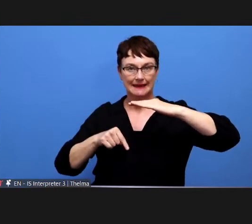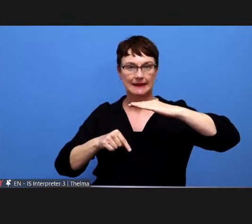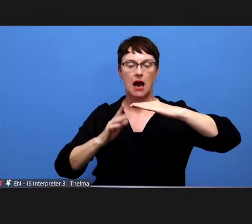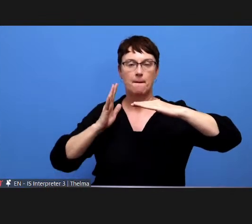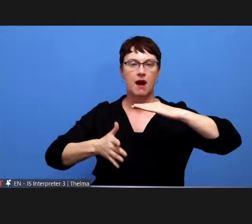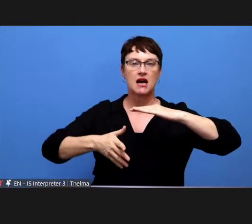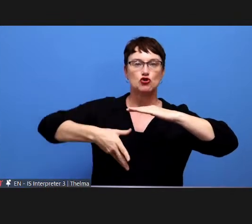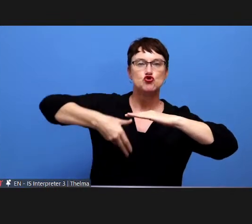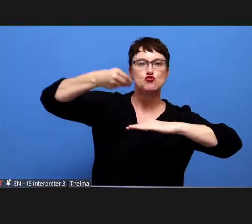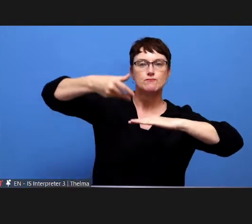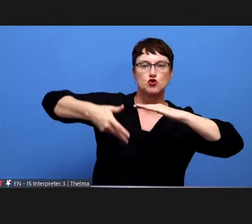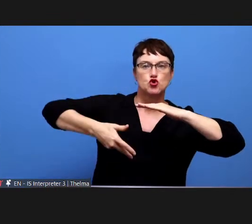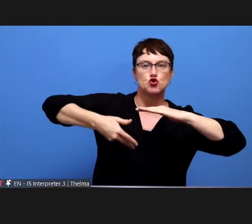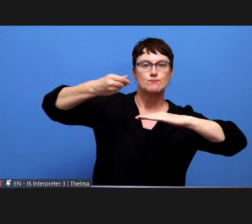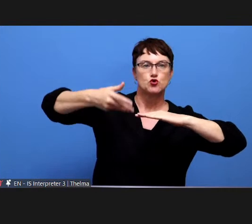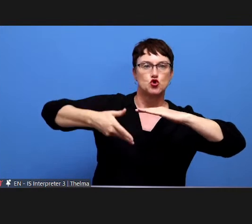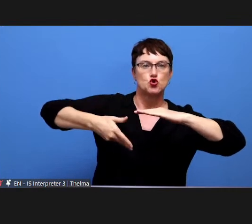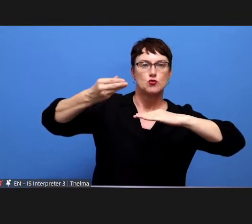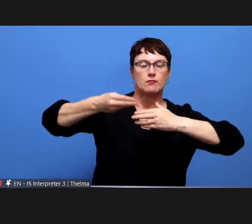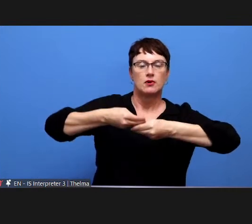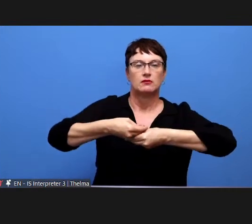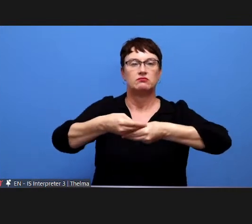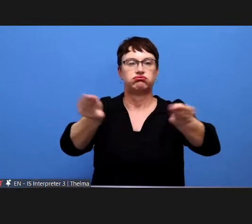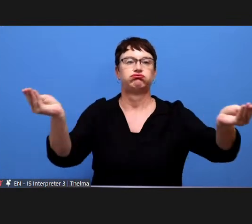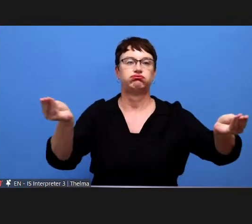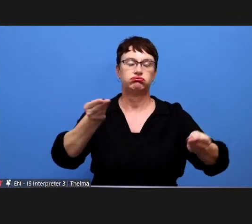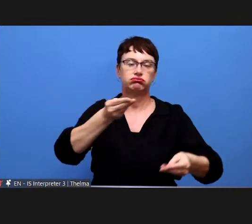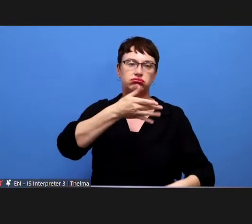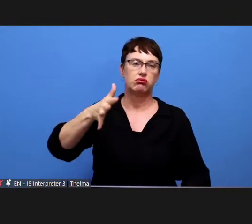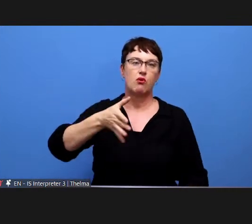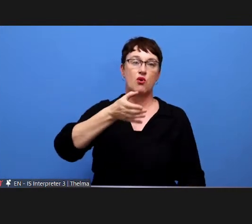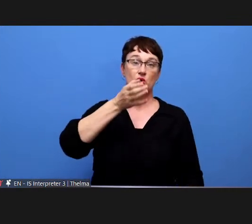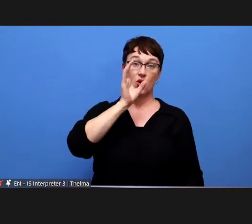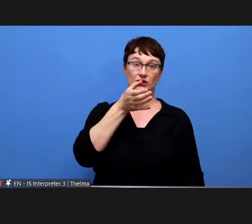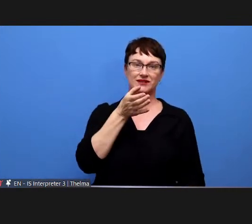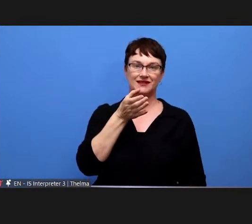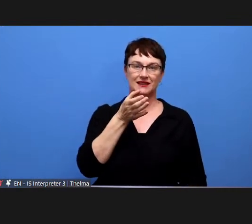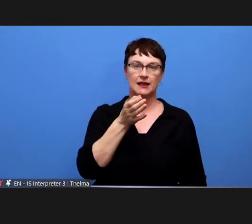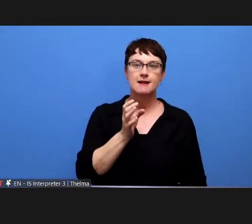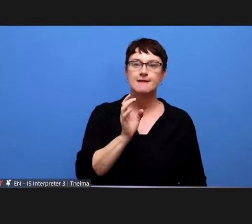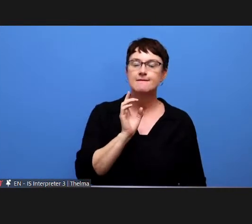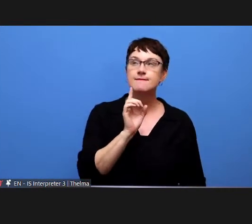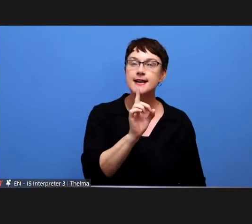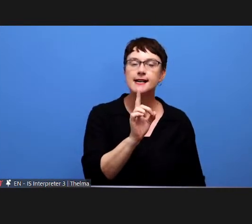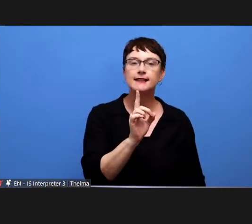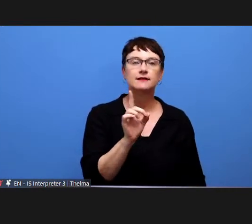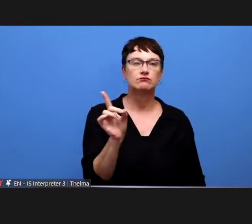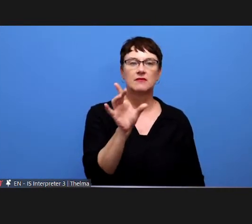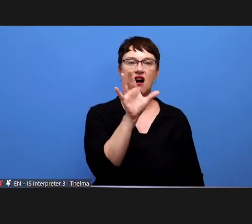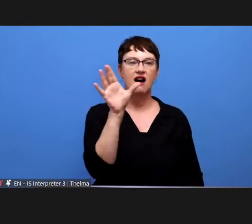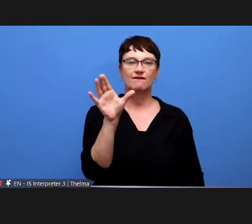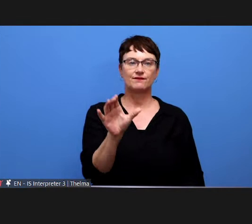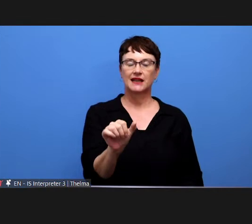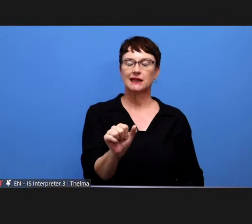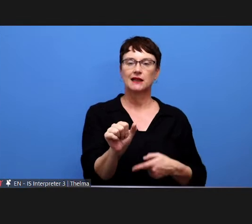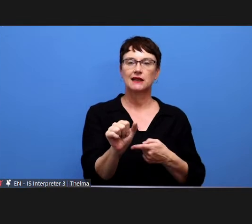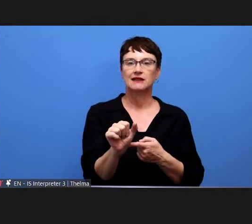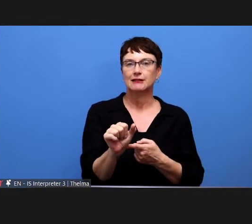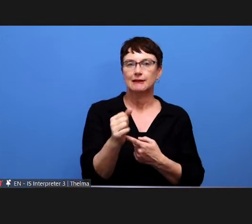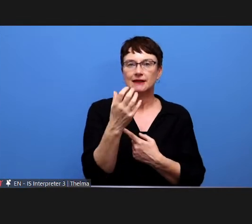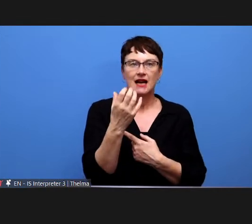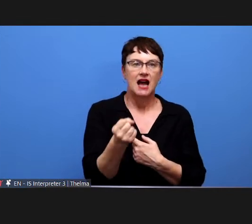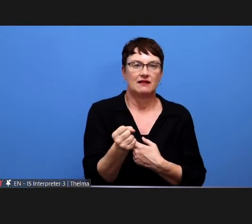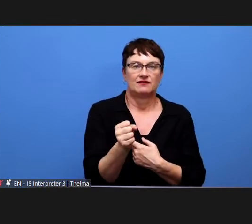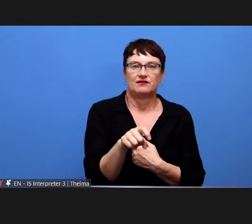a little bit some patterns, because some countries have reported some issues of pollution that could be transboundary. So only with cooperation we